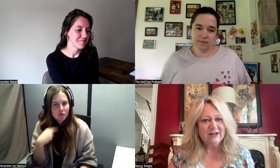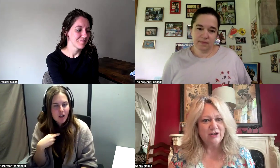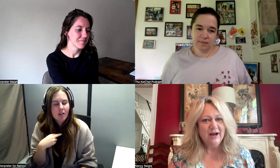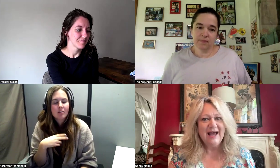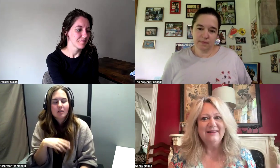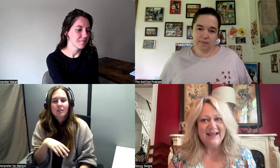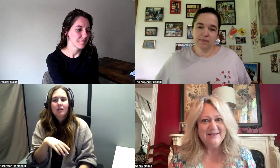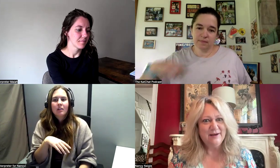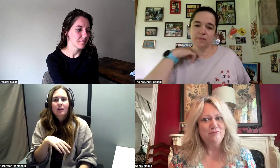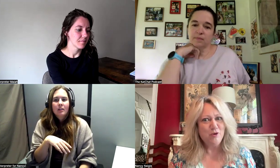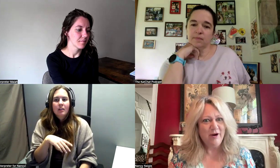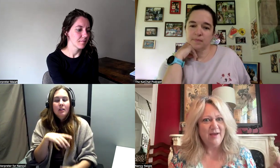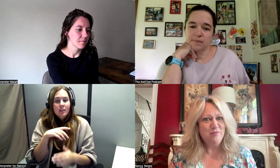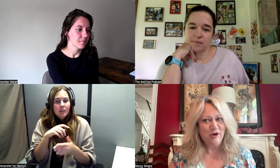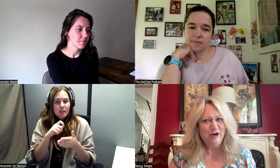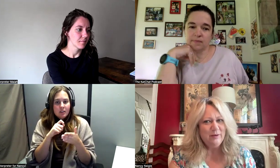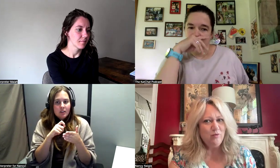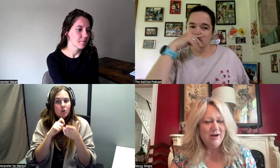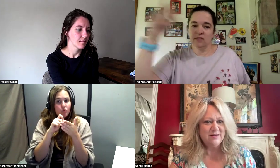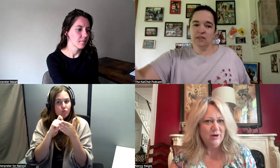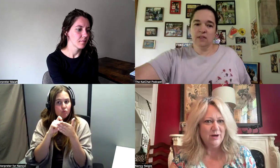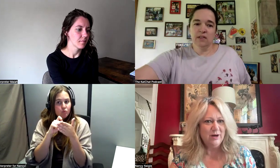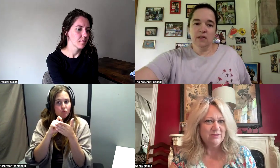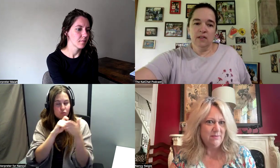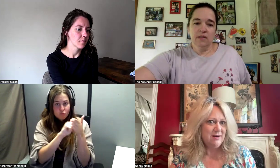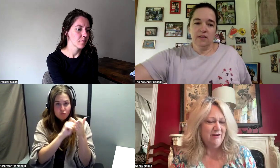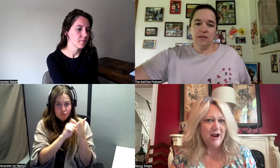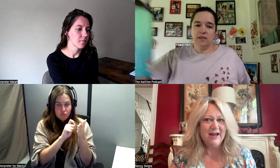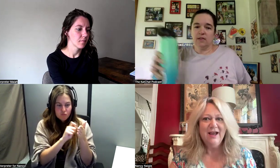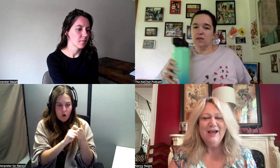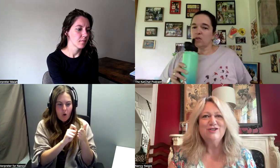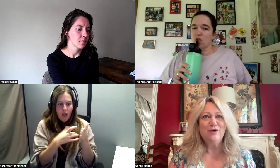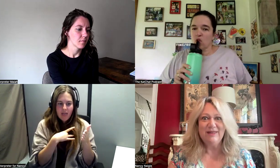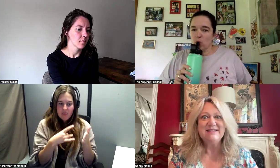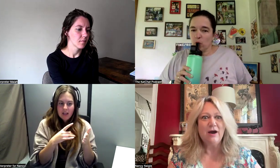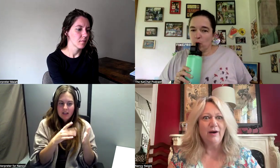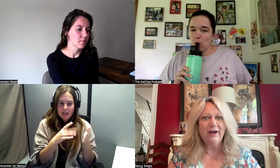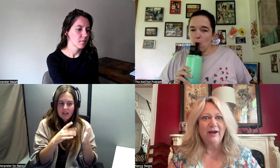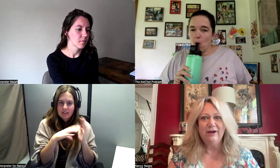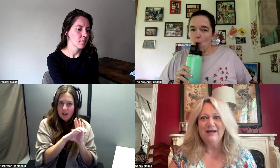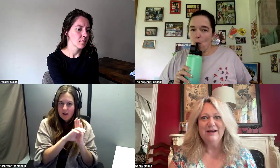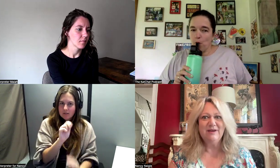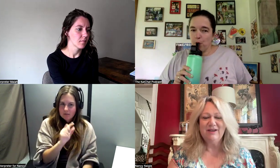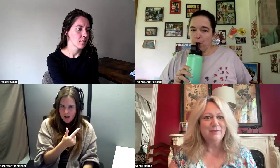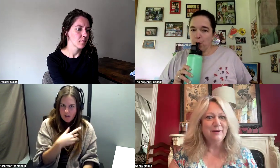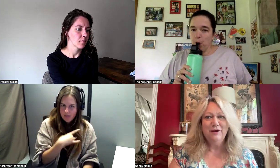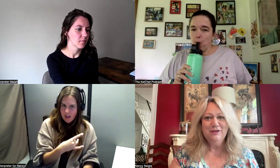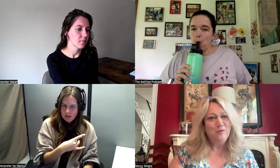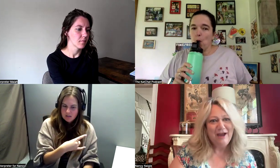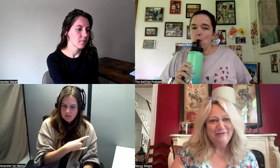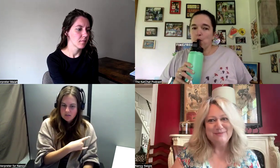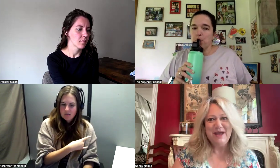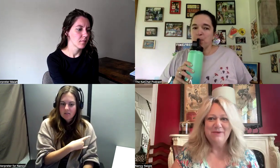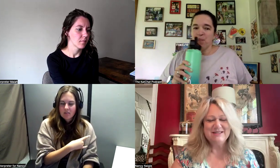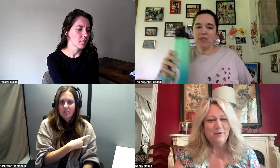Shell Collector, I liked him more and more, who he was and what he was made of, right? And that's how I ended up giving him the